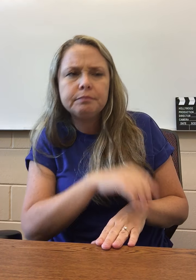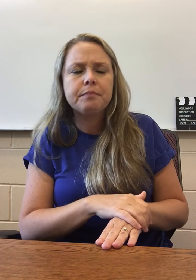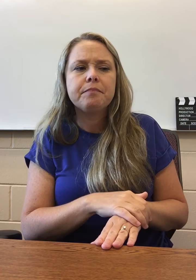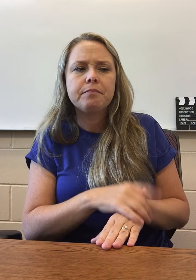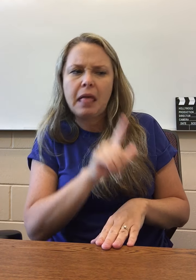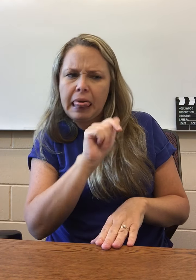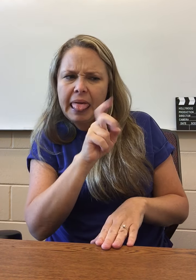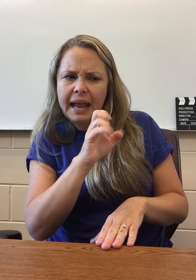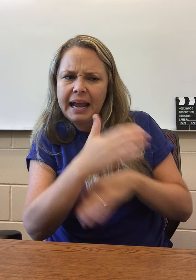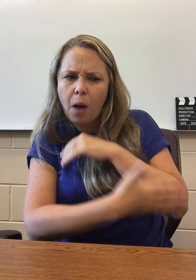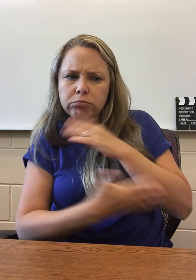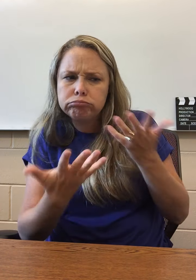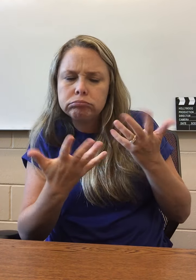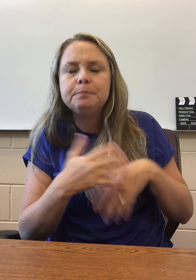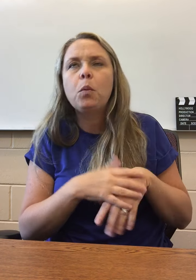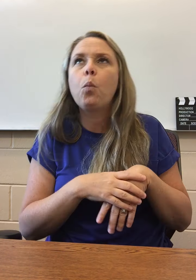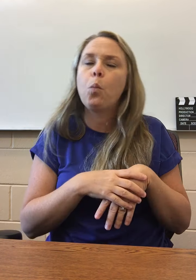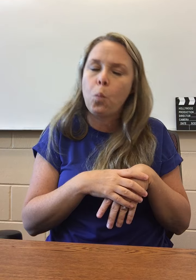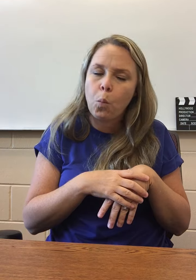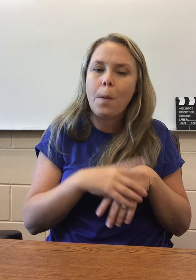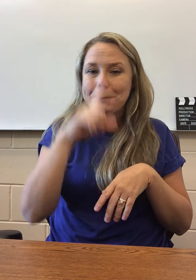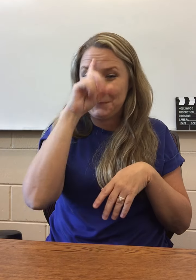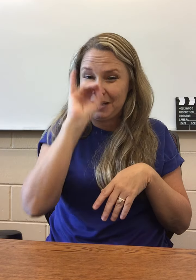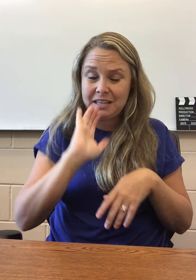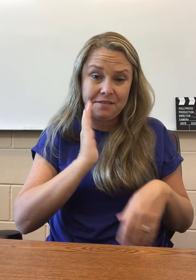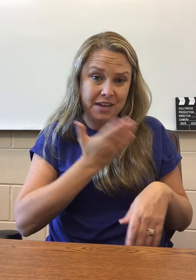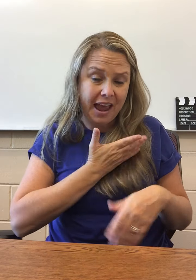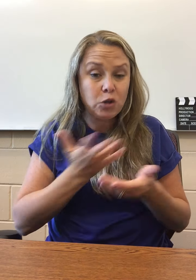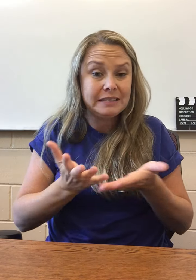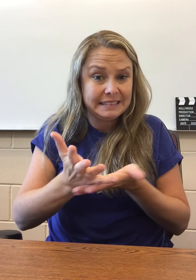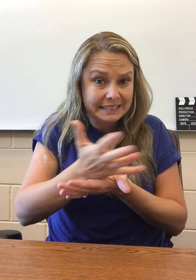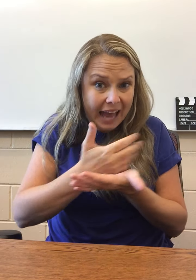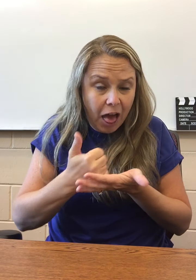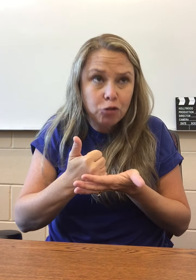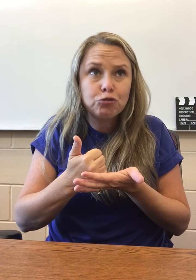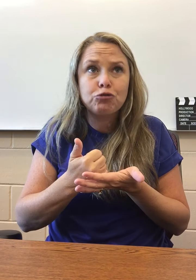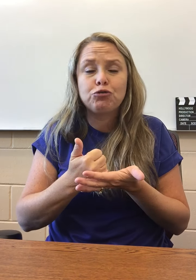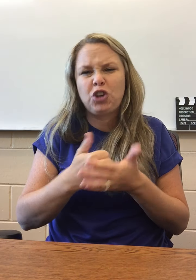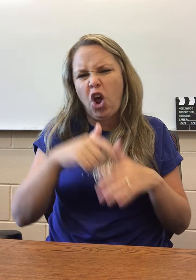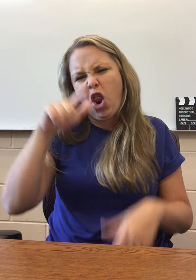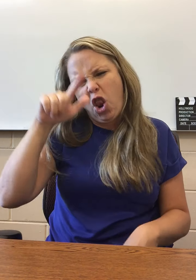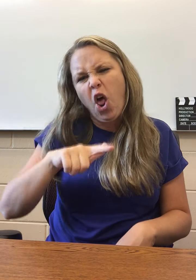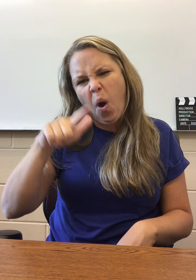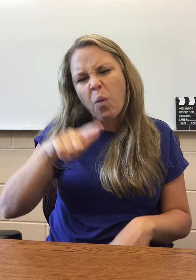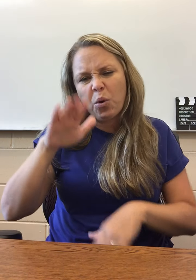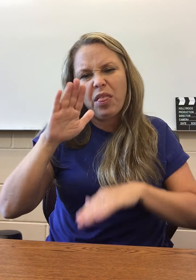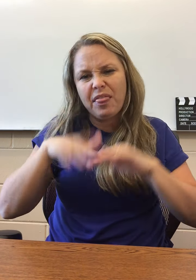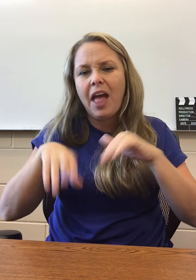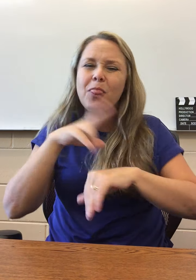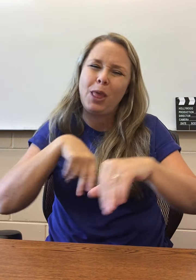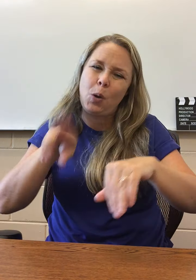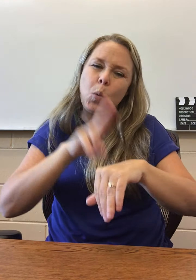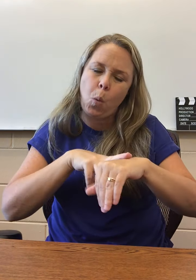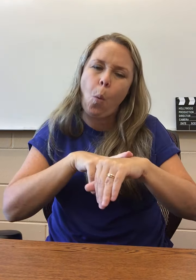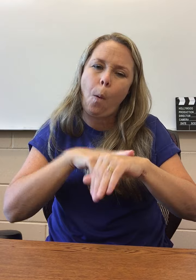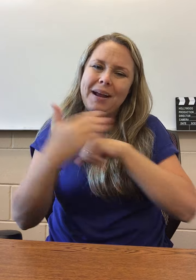lake um because of our our salaries and and being lower than the norm in this region i